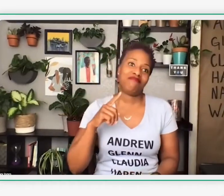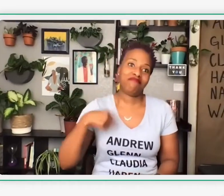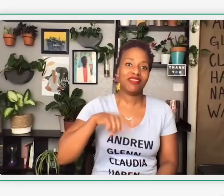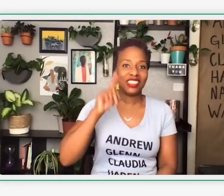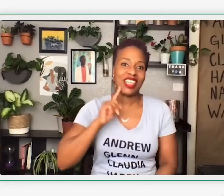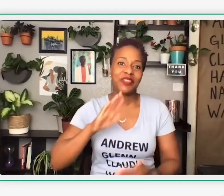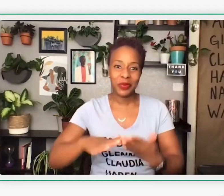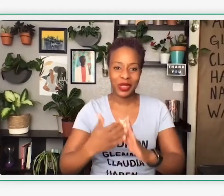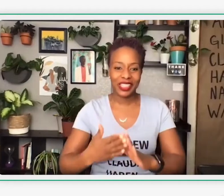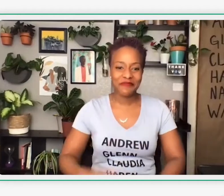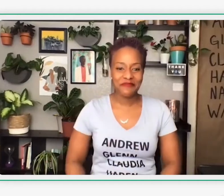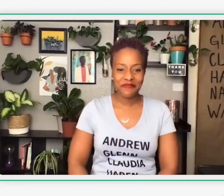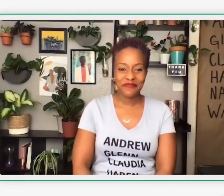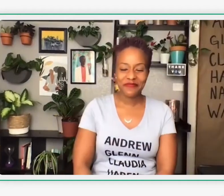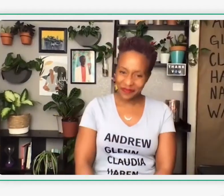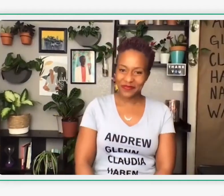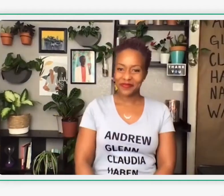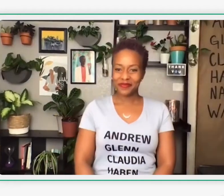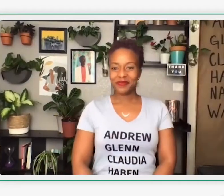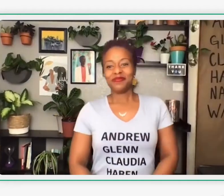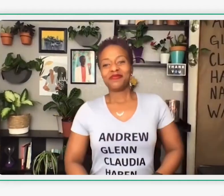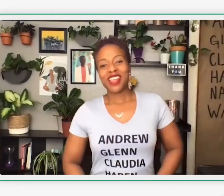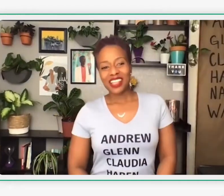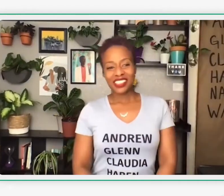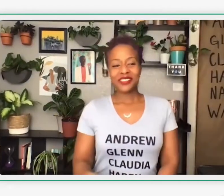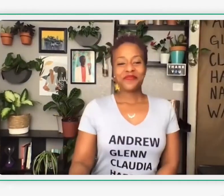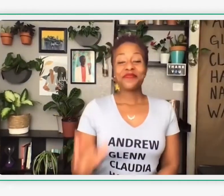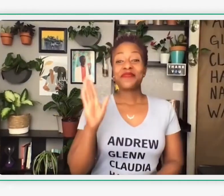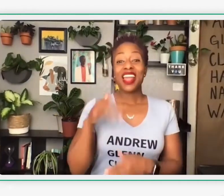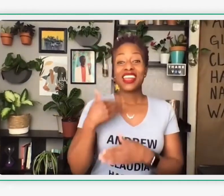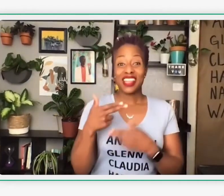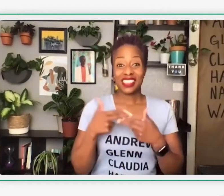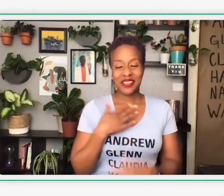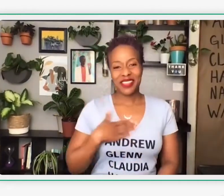represented ASL so beautifully and for us, for the deaf community.